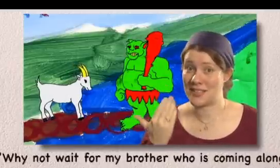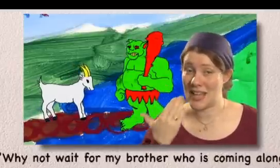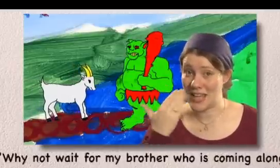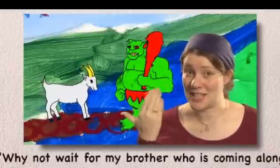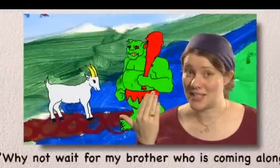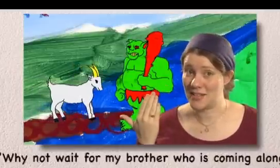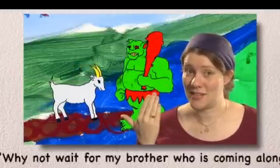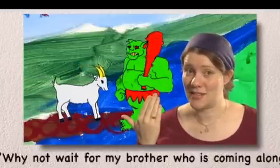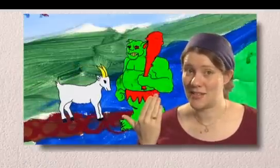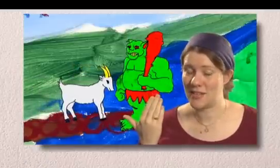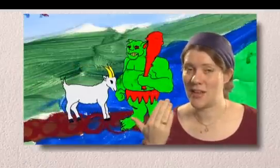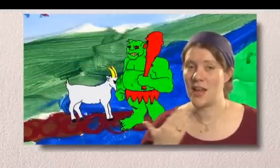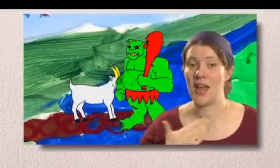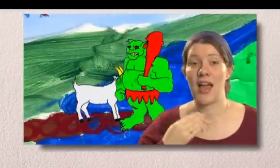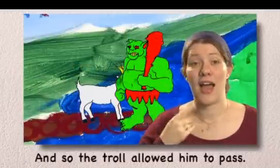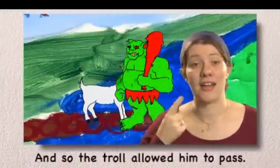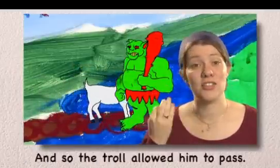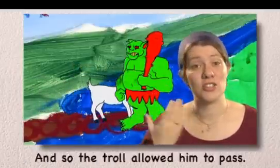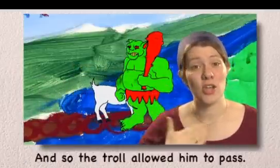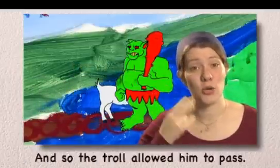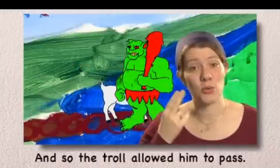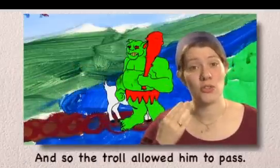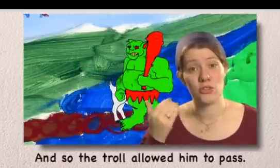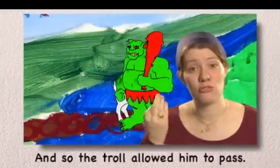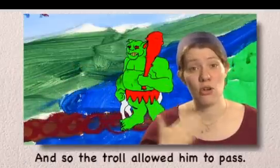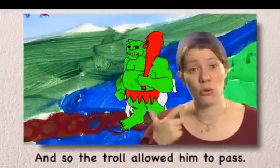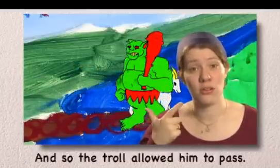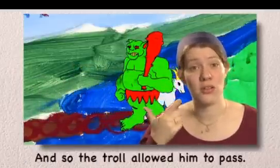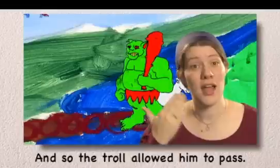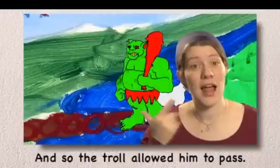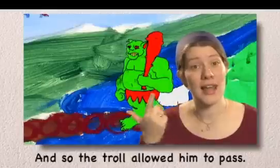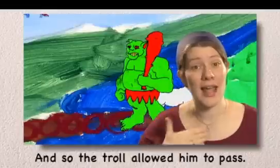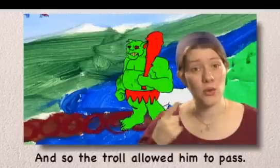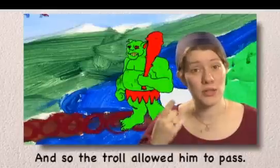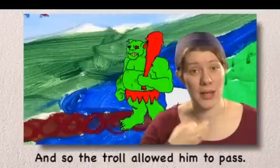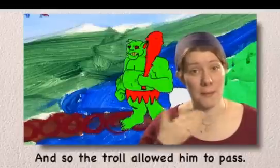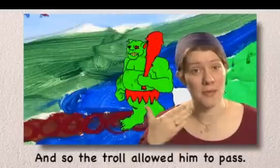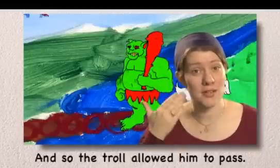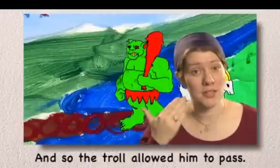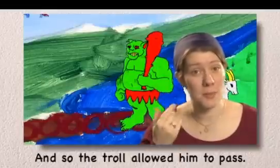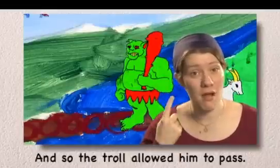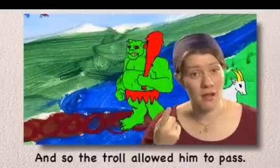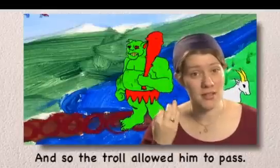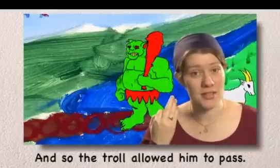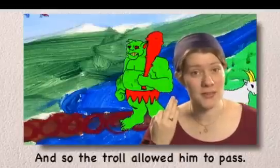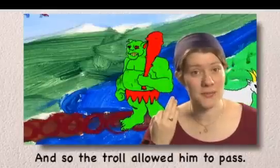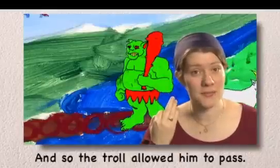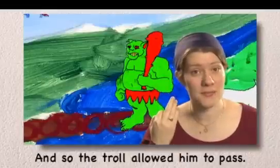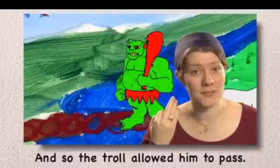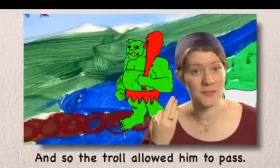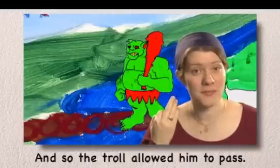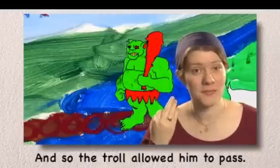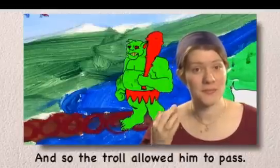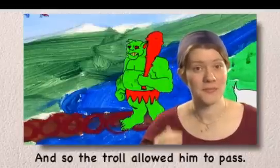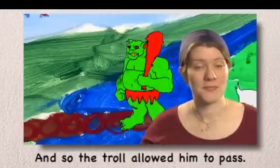better to eat. And so the troll allowed him to pass.